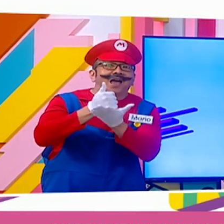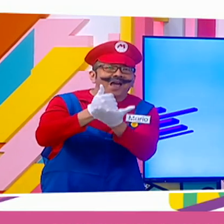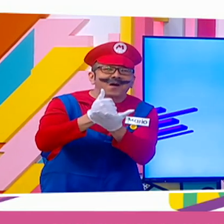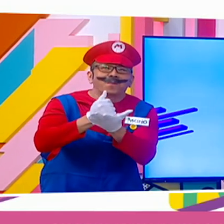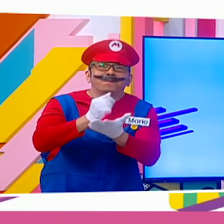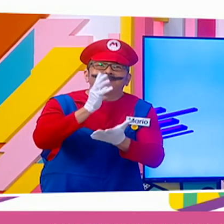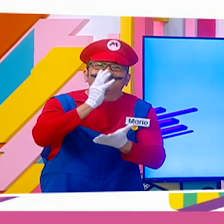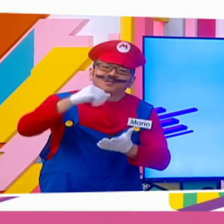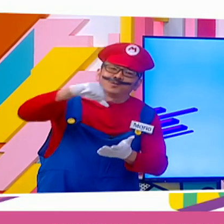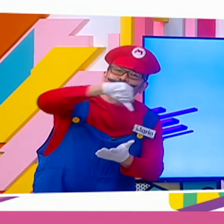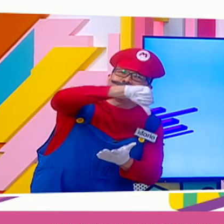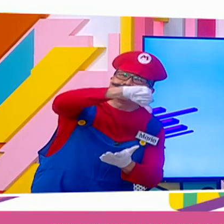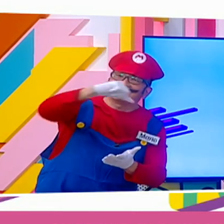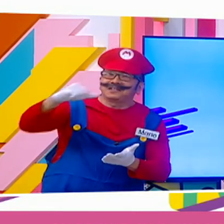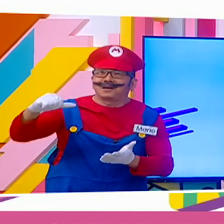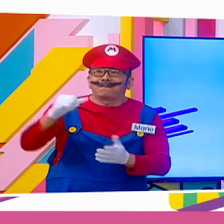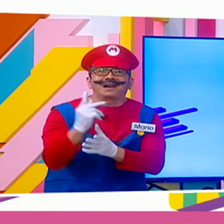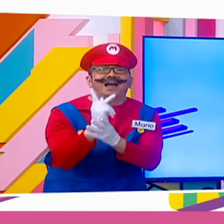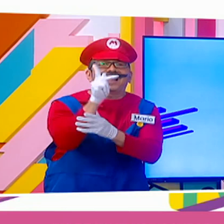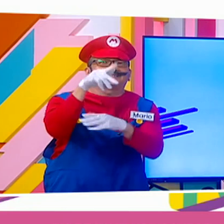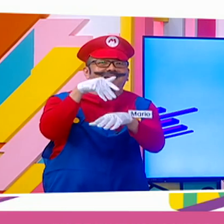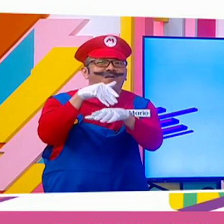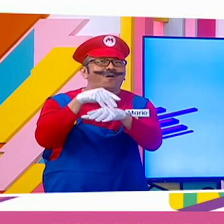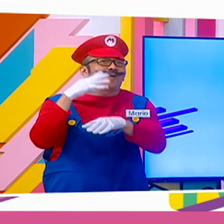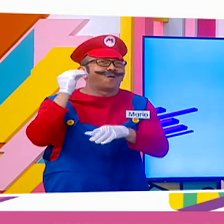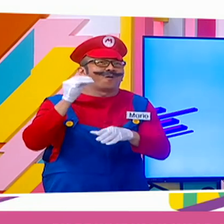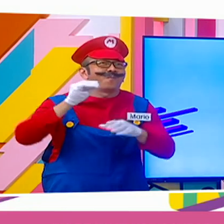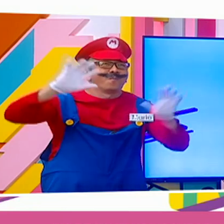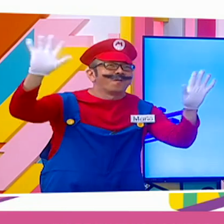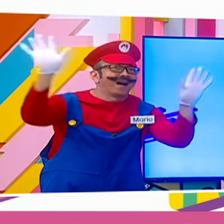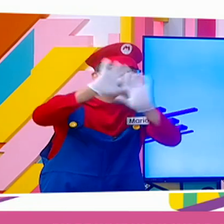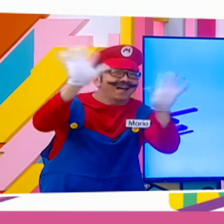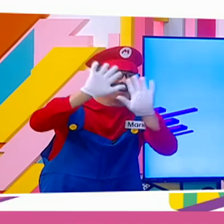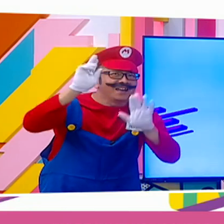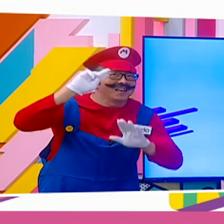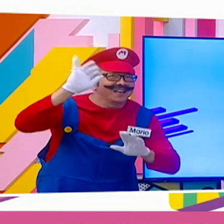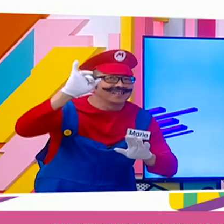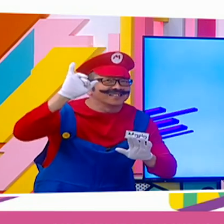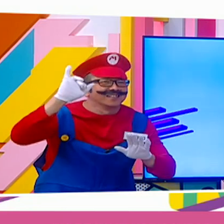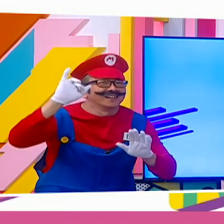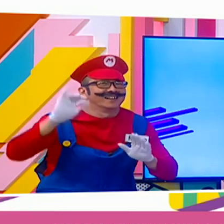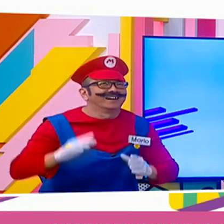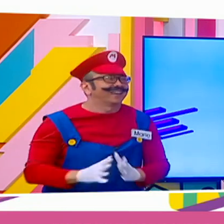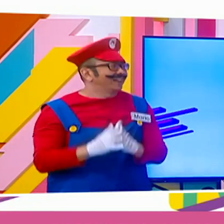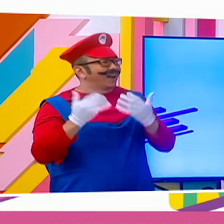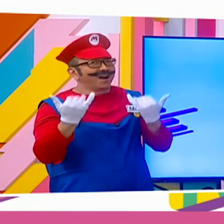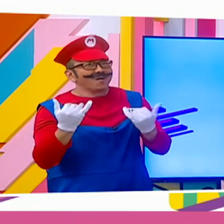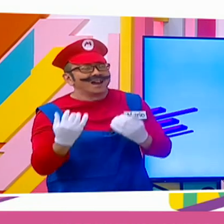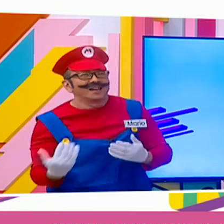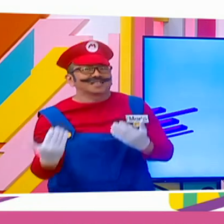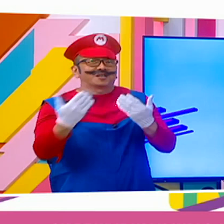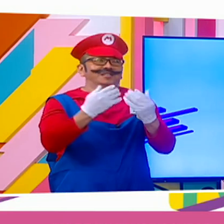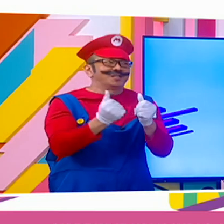always help mother to watering the plants at home. Hi Anis! Okay,